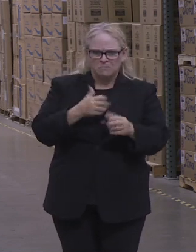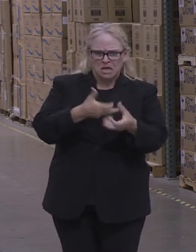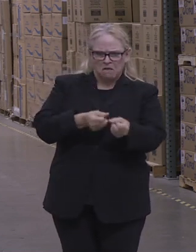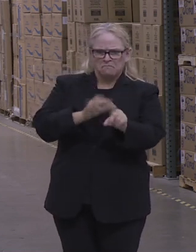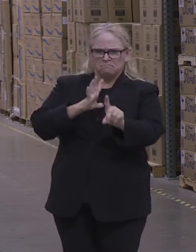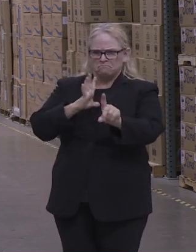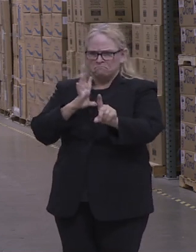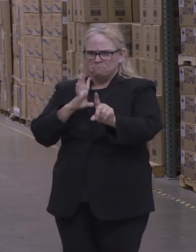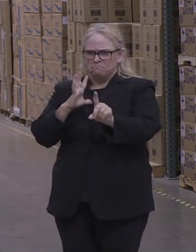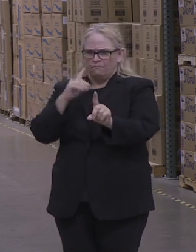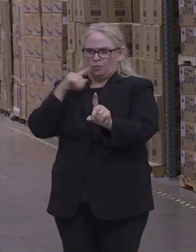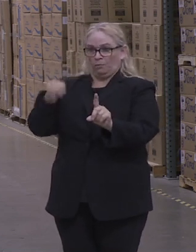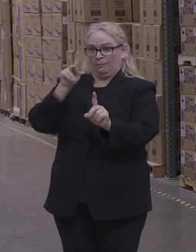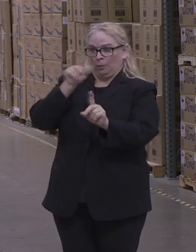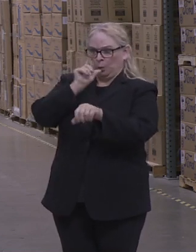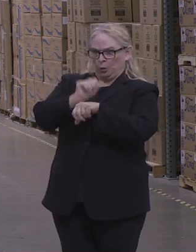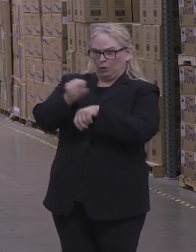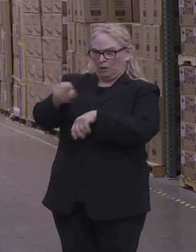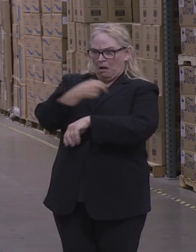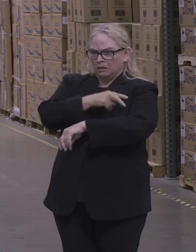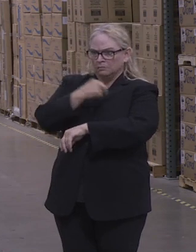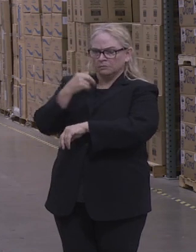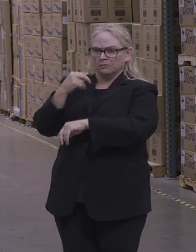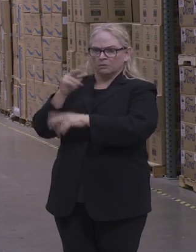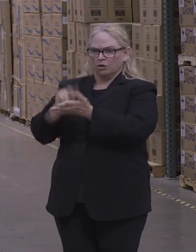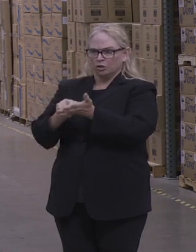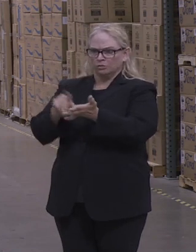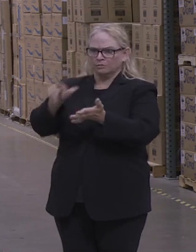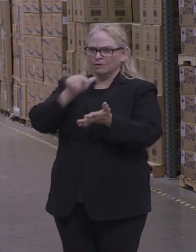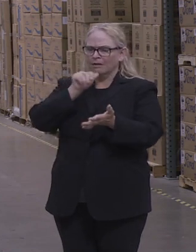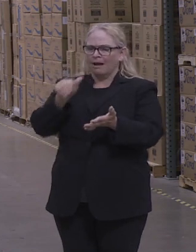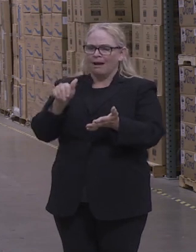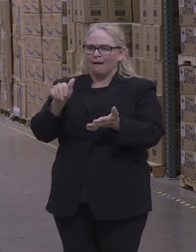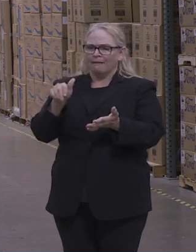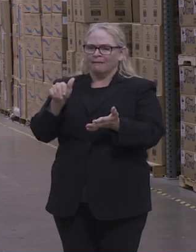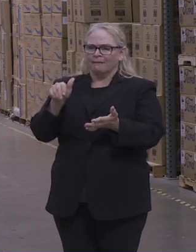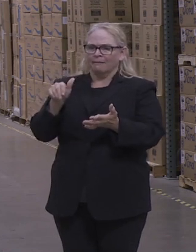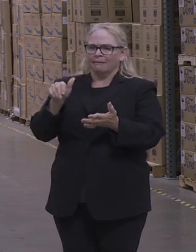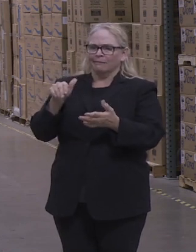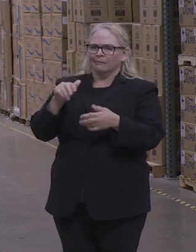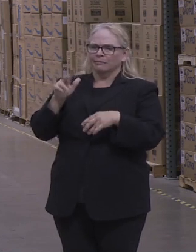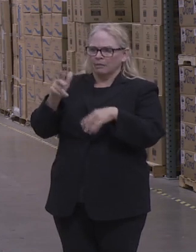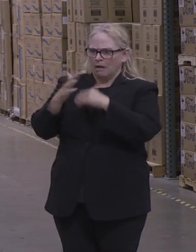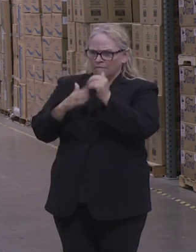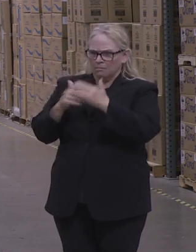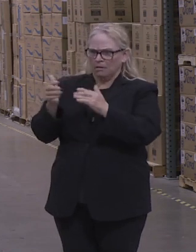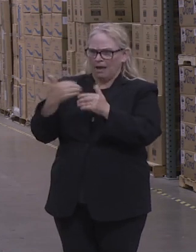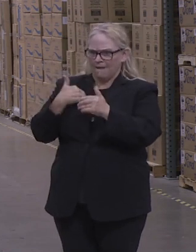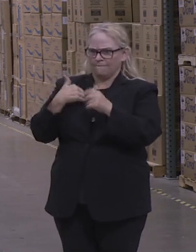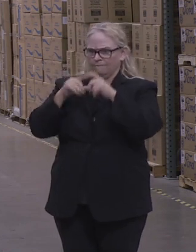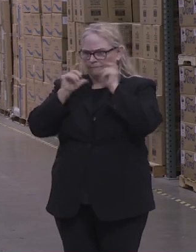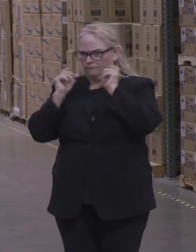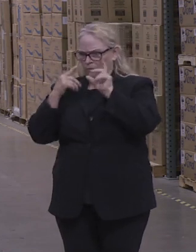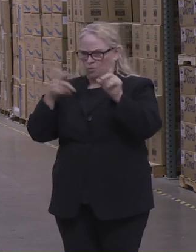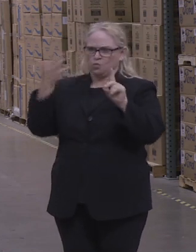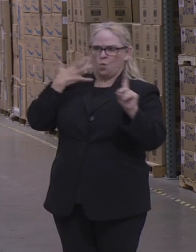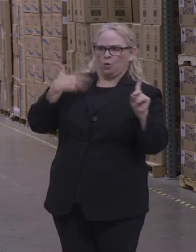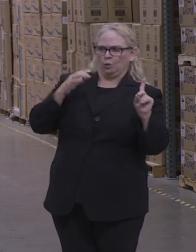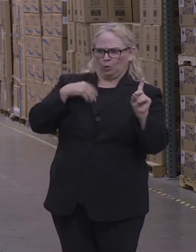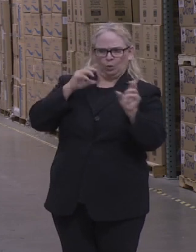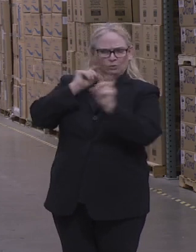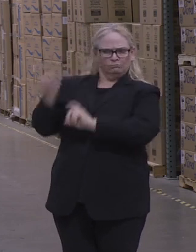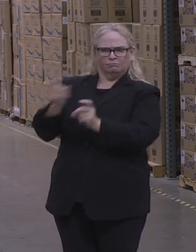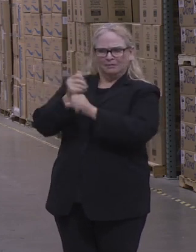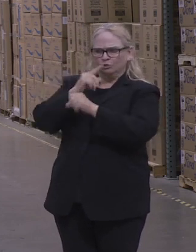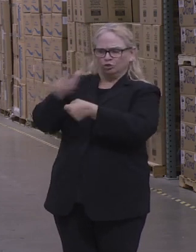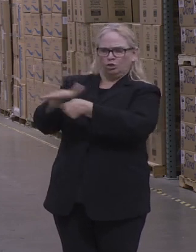workers, our frontline workers, our nurses, our nurse practitioners, our doctors, our medical professionals on the front lines, our first